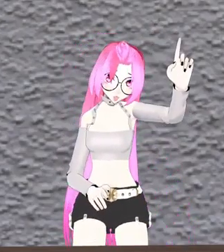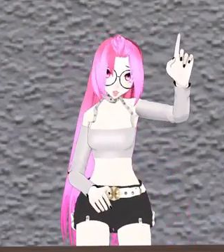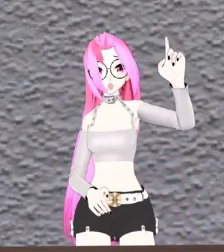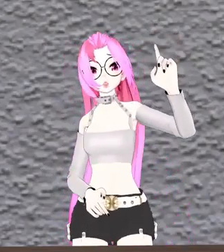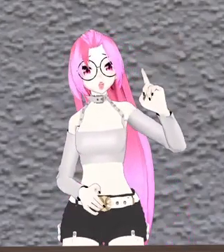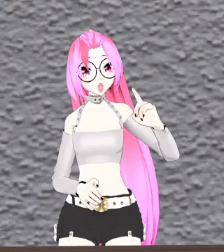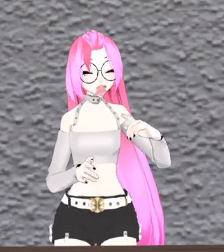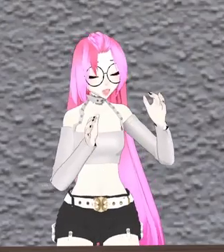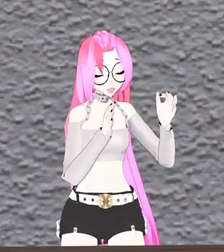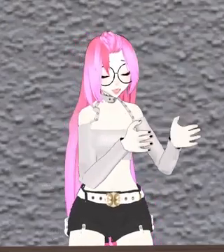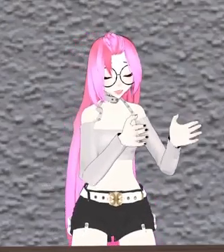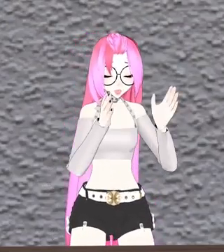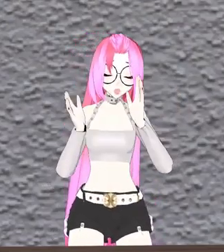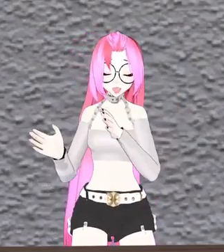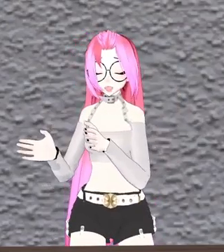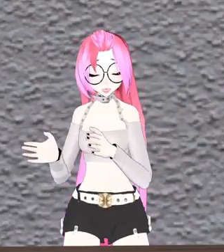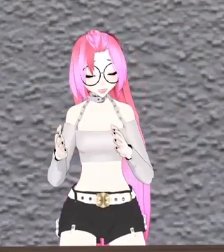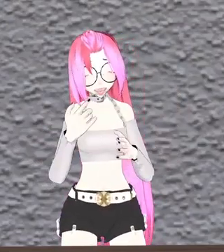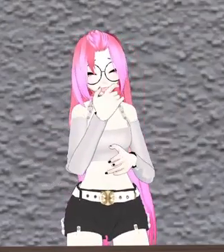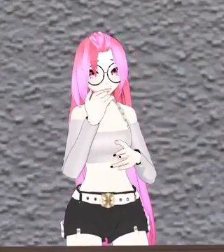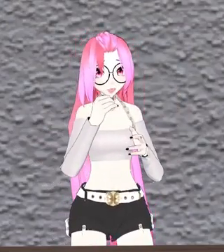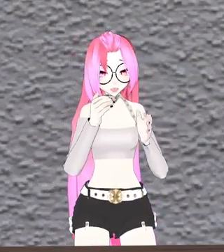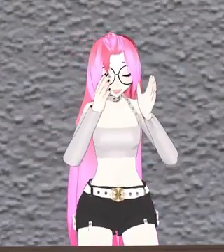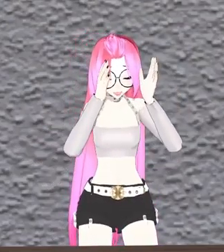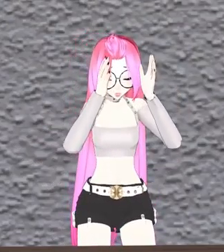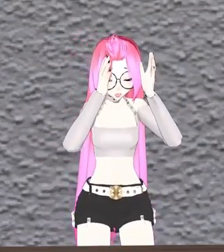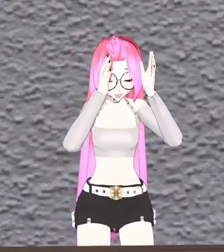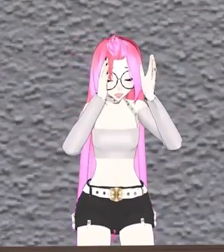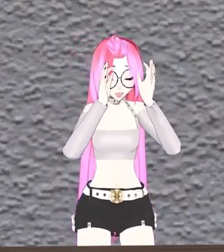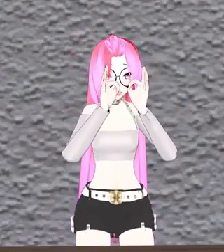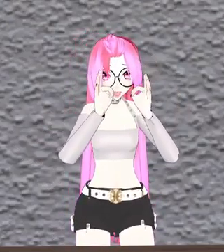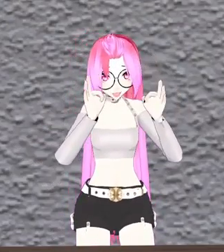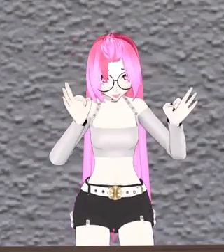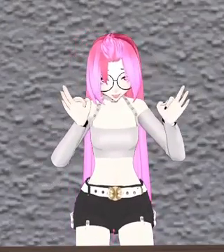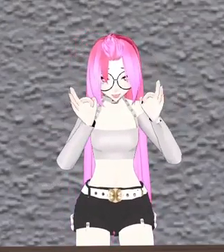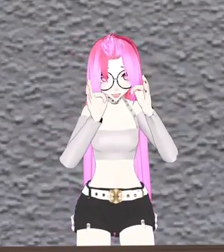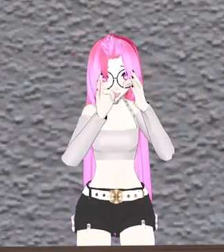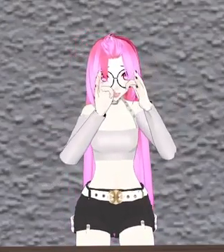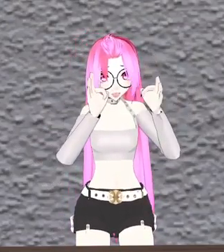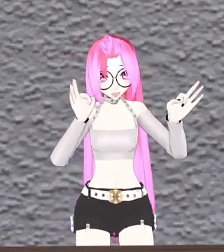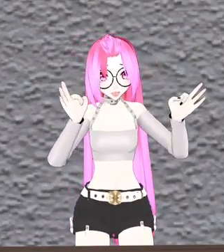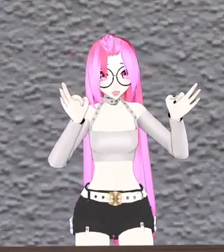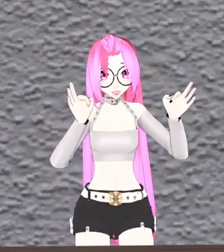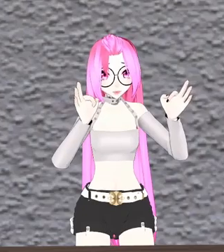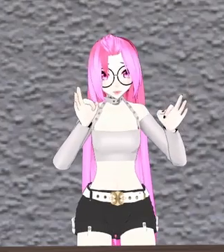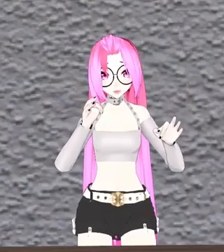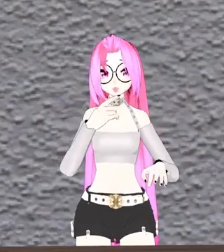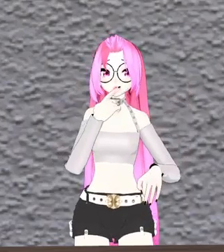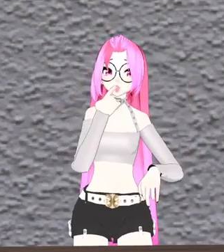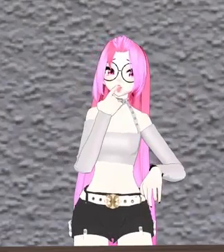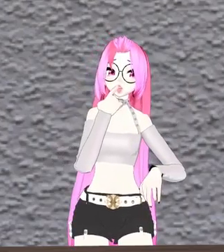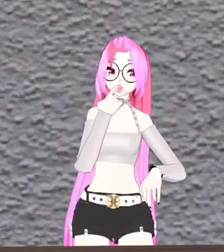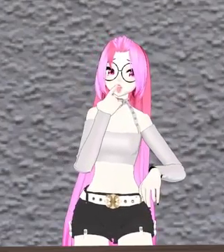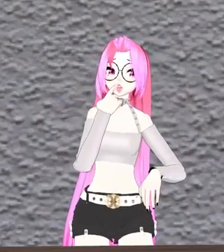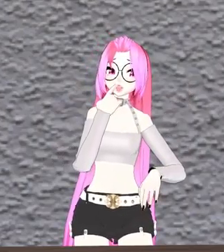sentences, we're going to be using this, because this is literally, like, grammatically. This is only going to be used, I think.